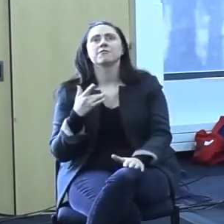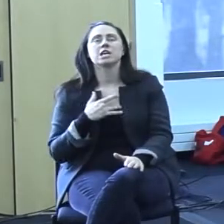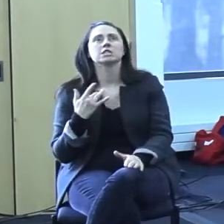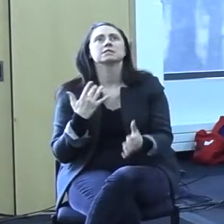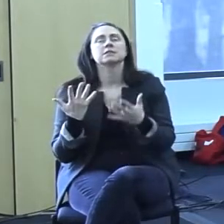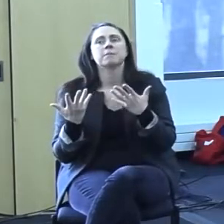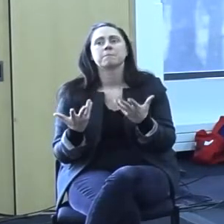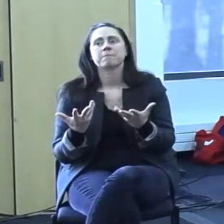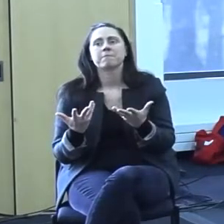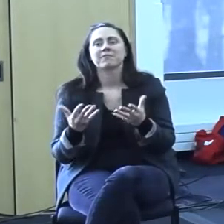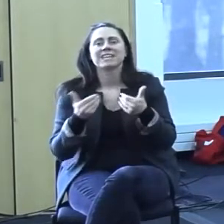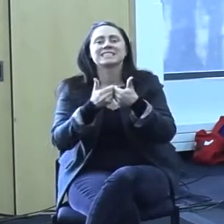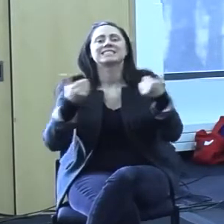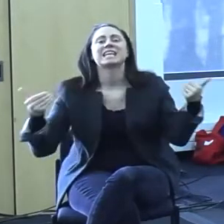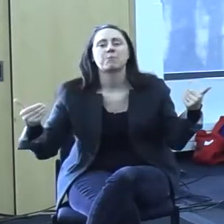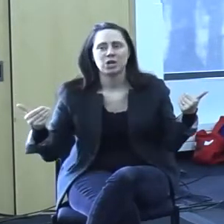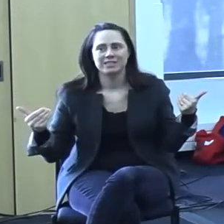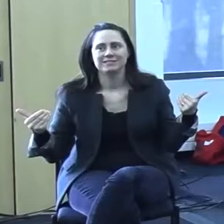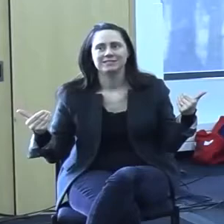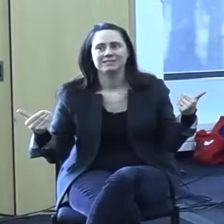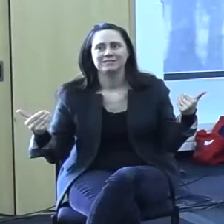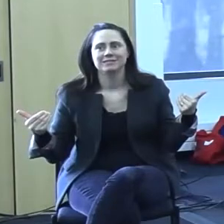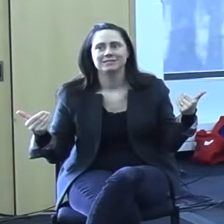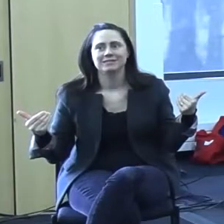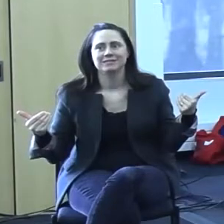feels separate.